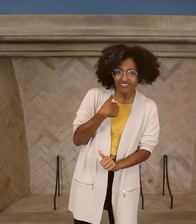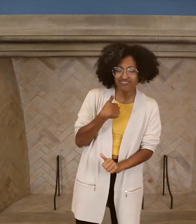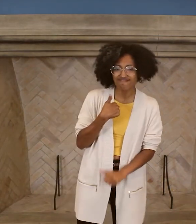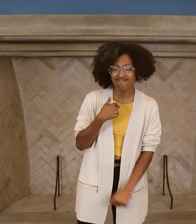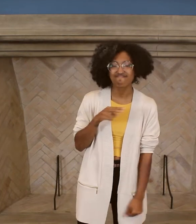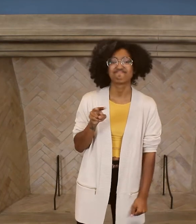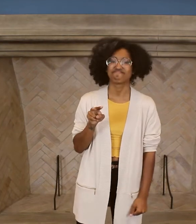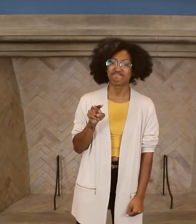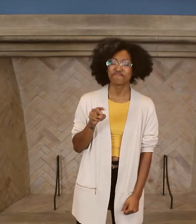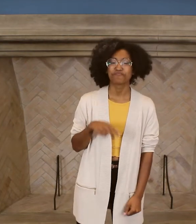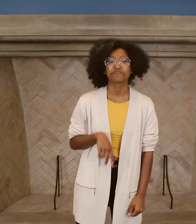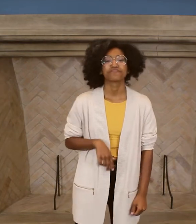communicate with me.